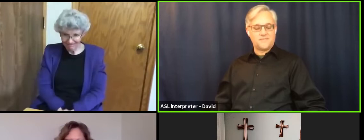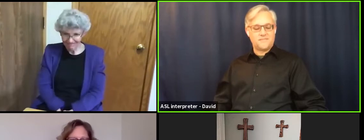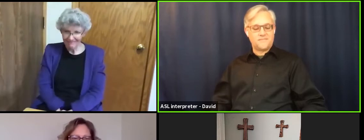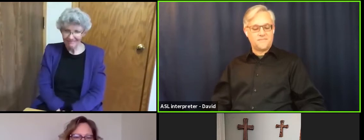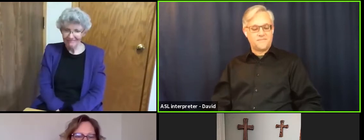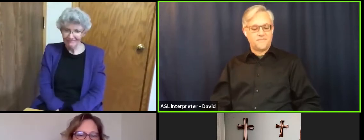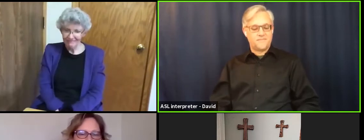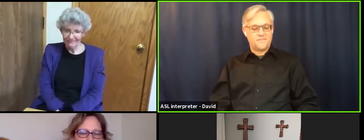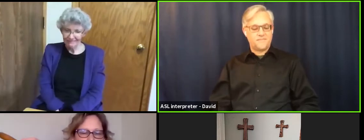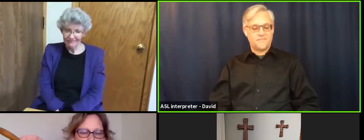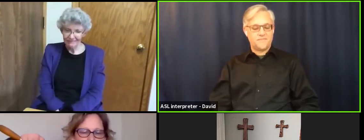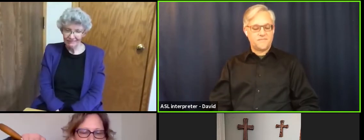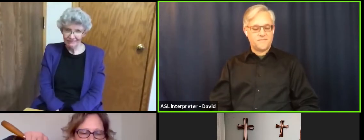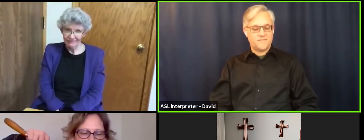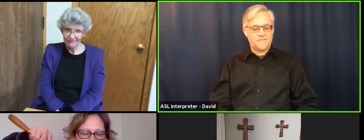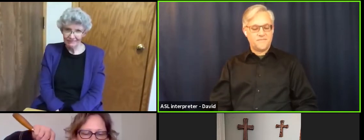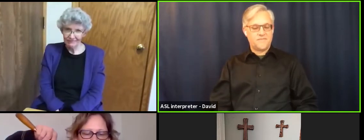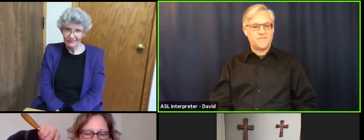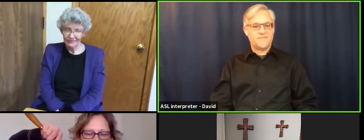Amen.